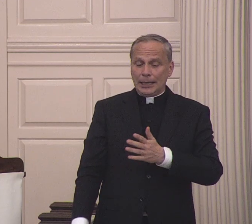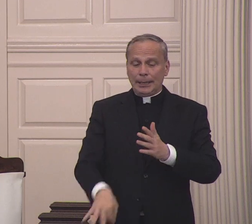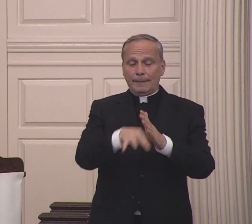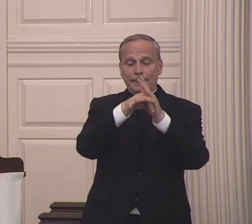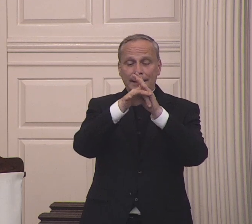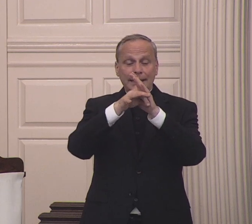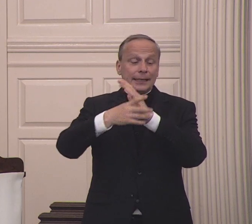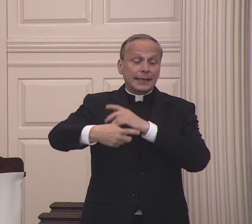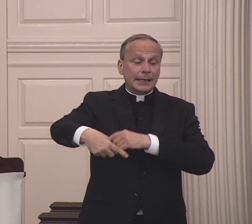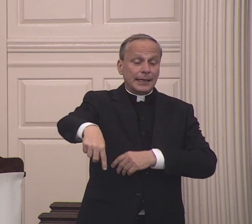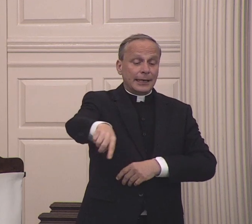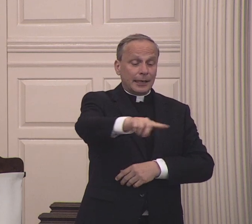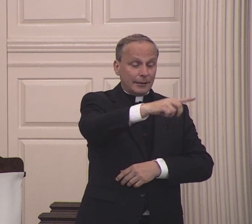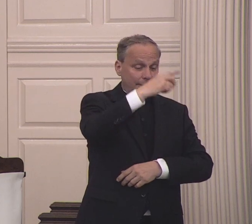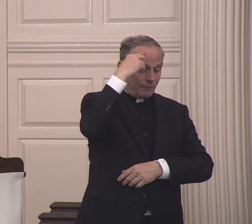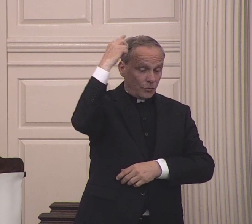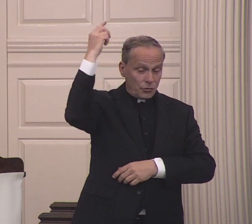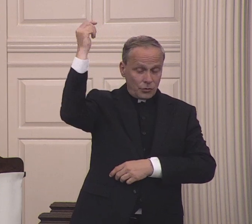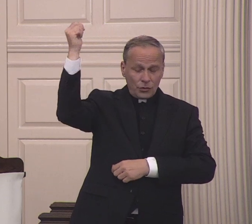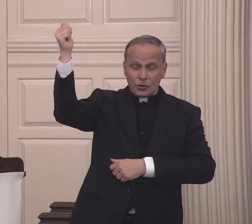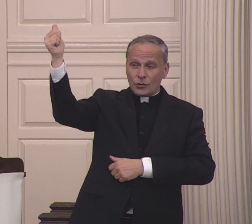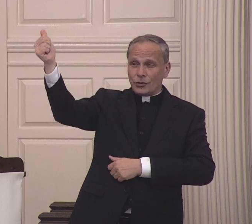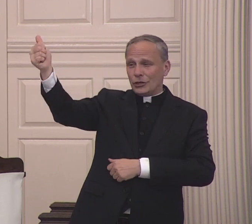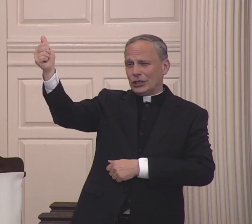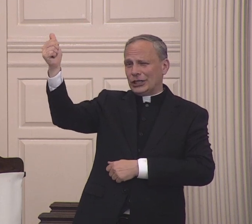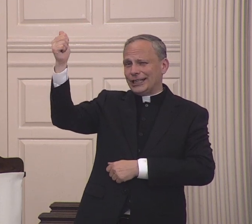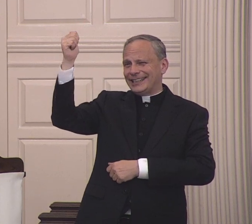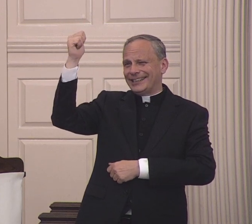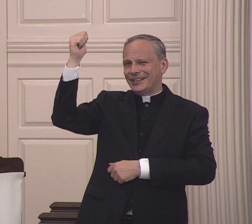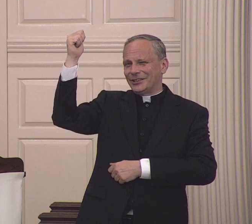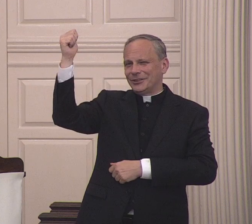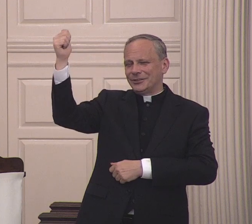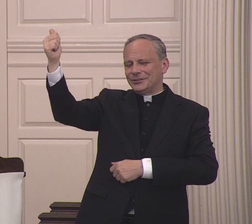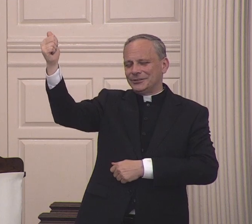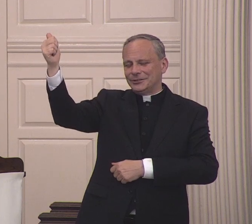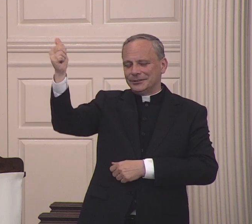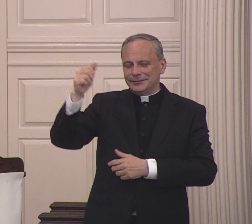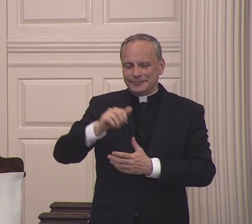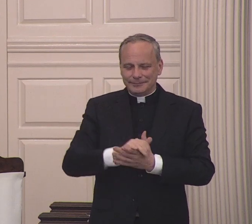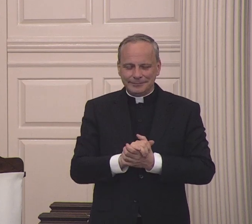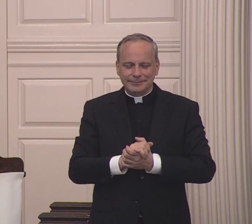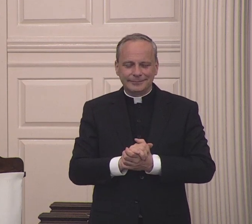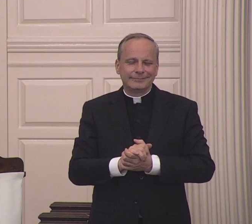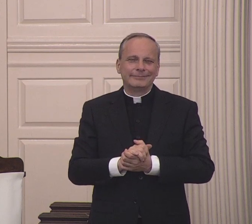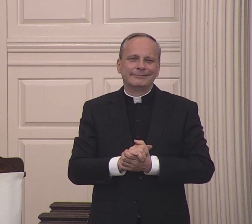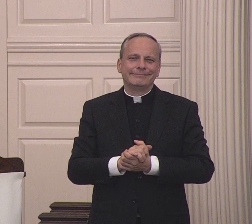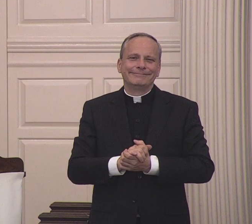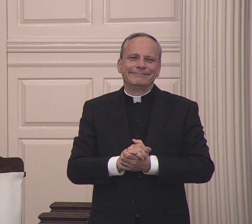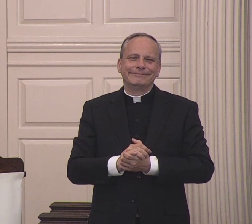people the Lord has chosen to be his